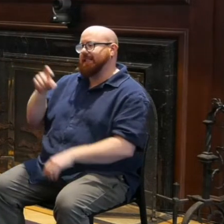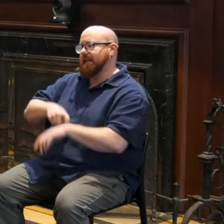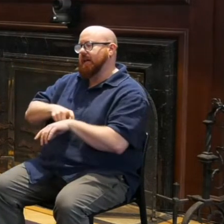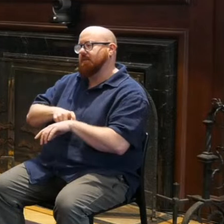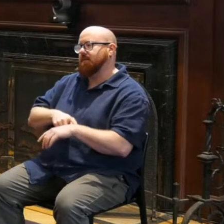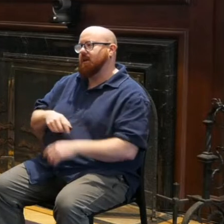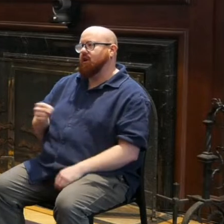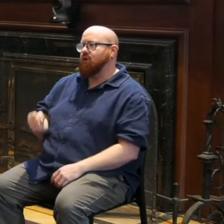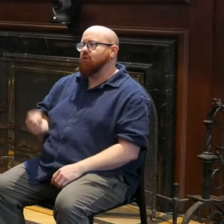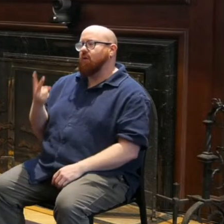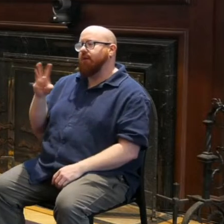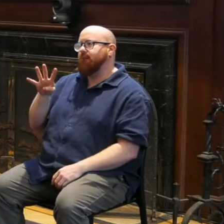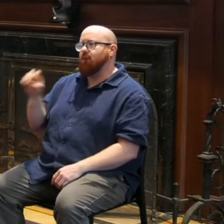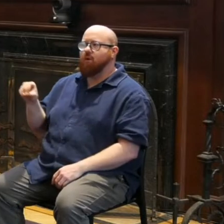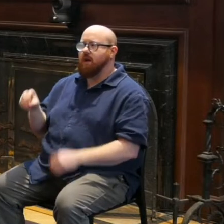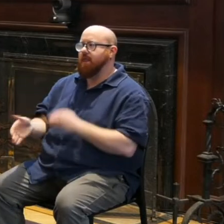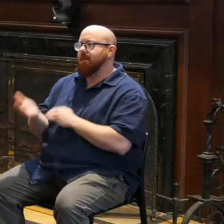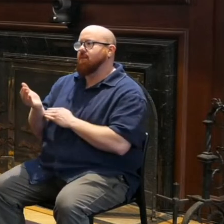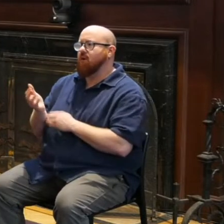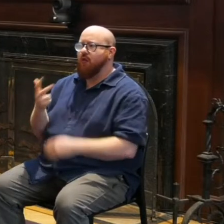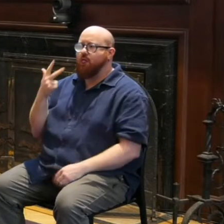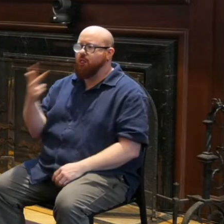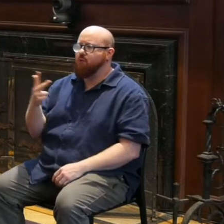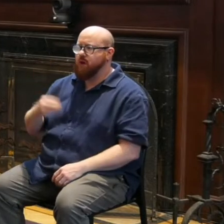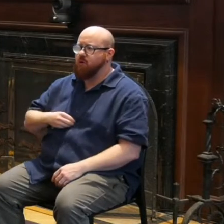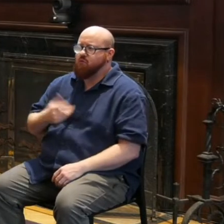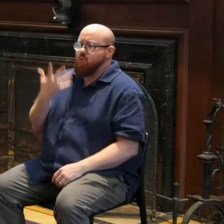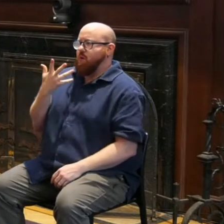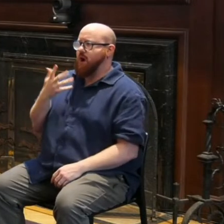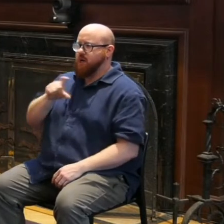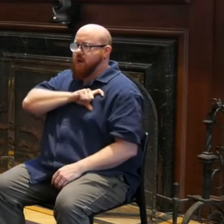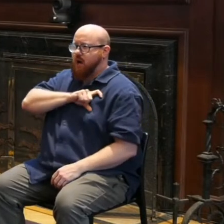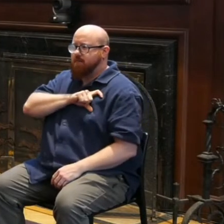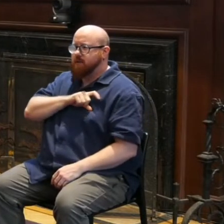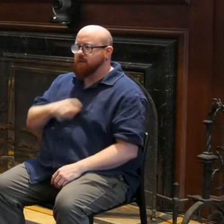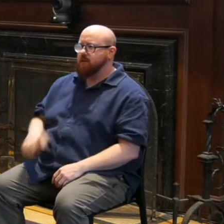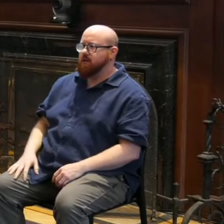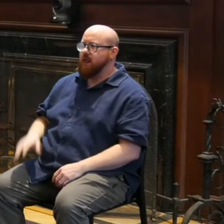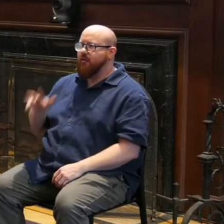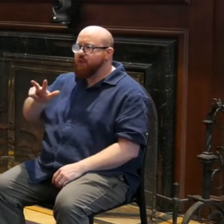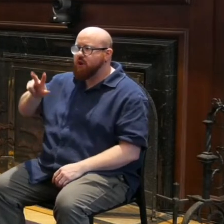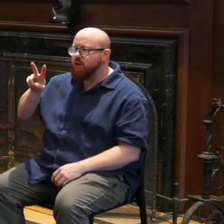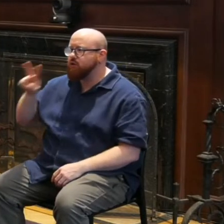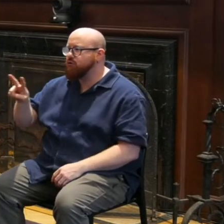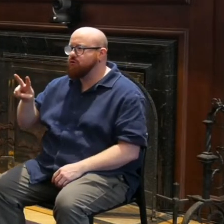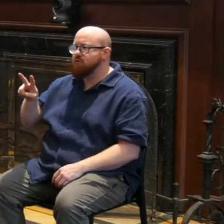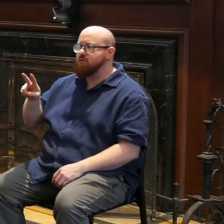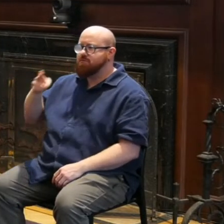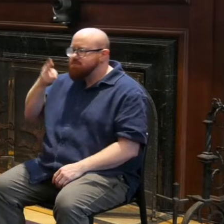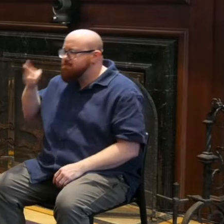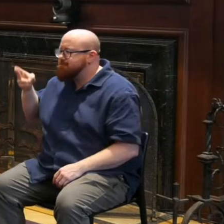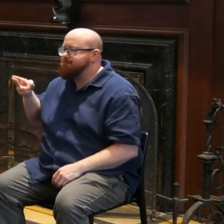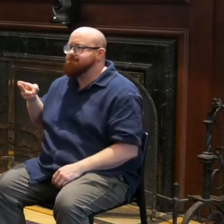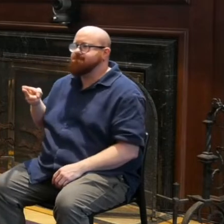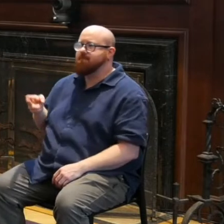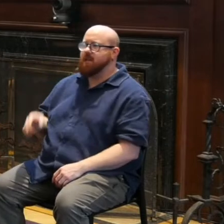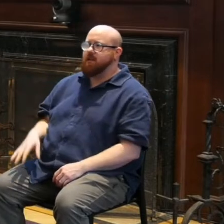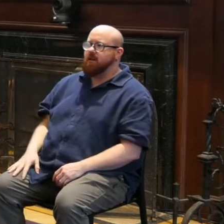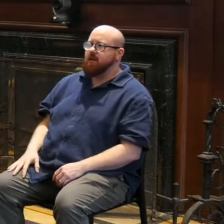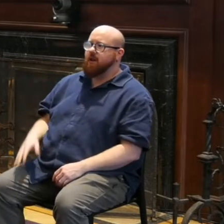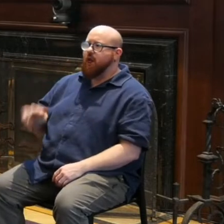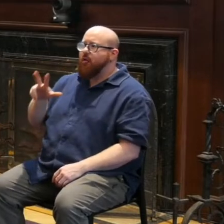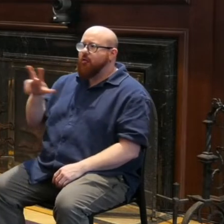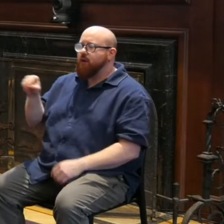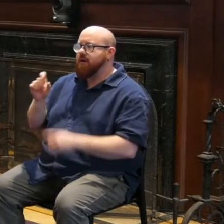12:40 a.m., 3 white officers, 32 bullets fired, 30 minutes after the shooting, if I